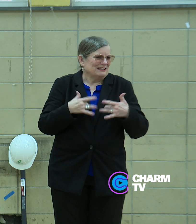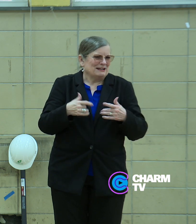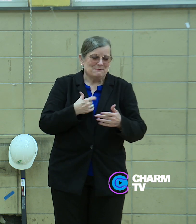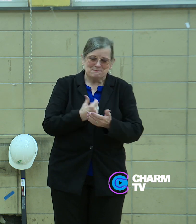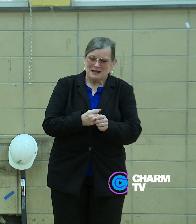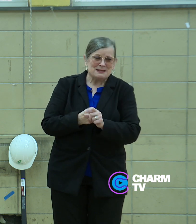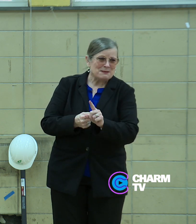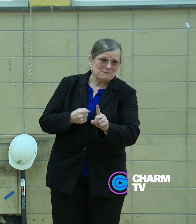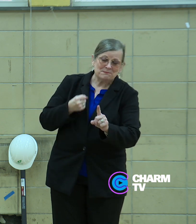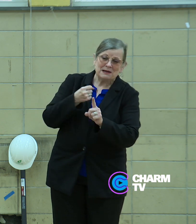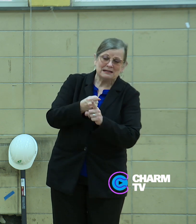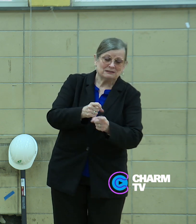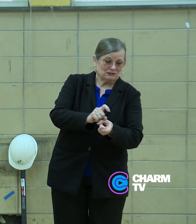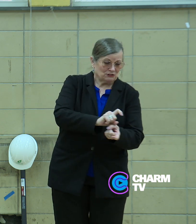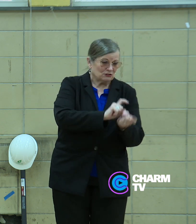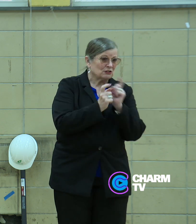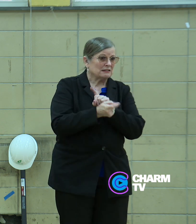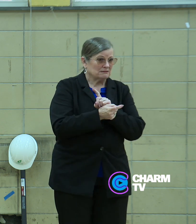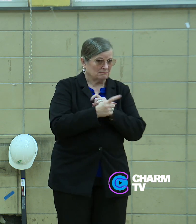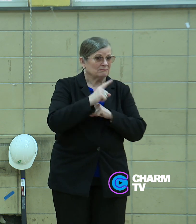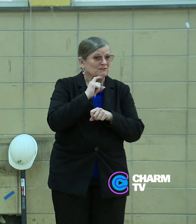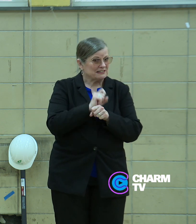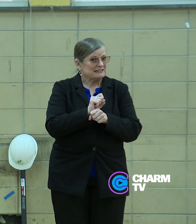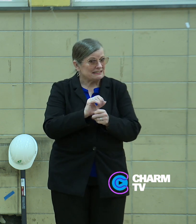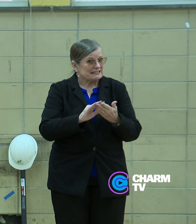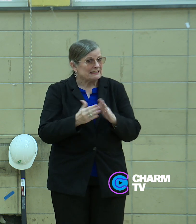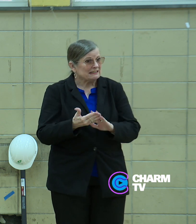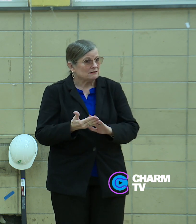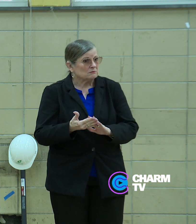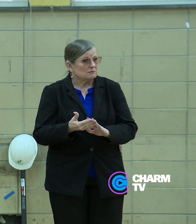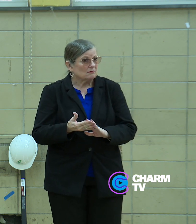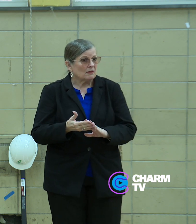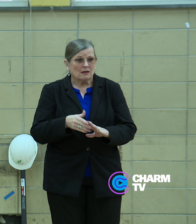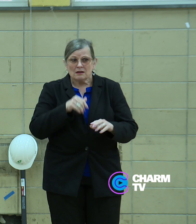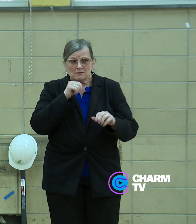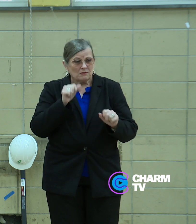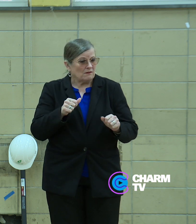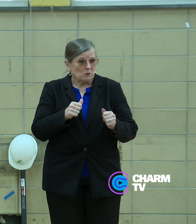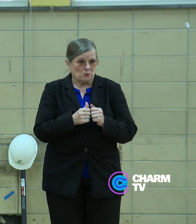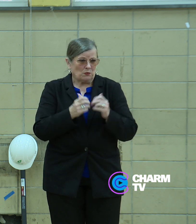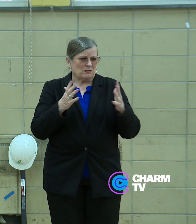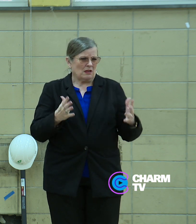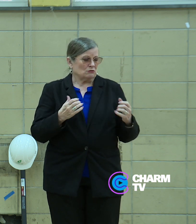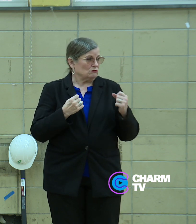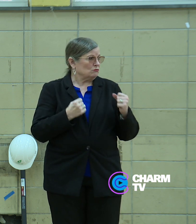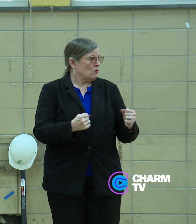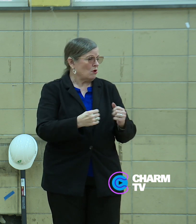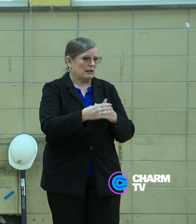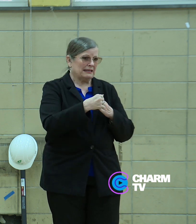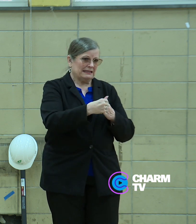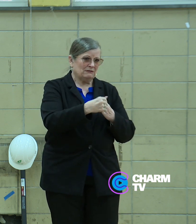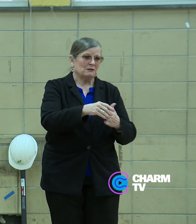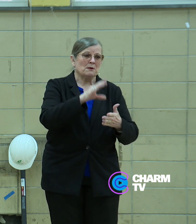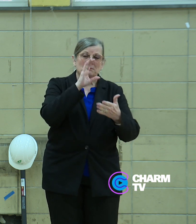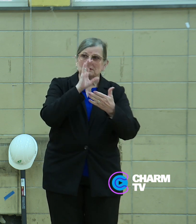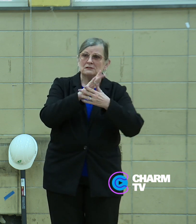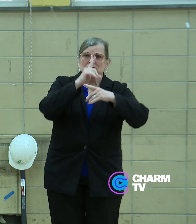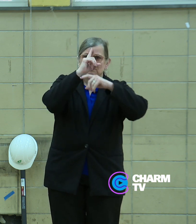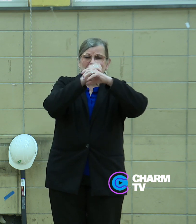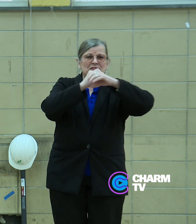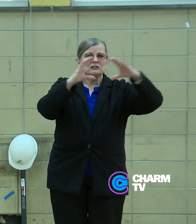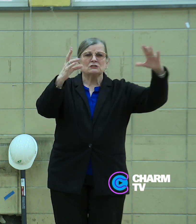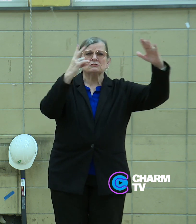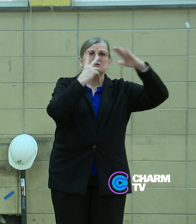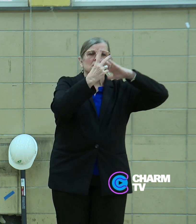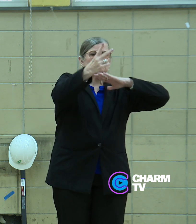change in our communities. And a lot of this is not possible without having strong leadership that believe in the agency's vision. And our vision is simply says